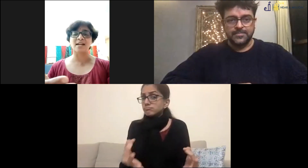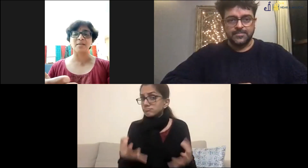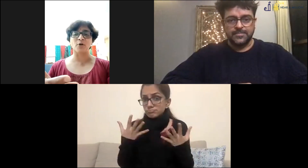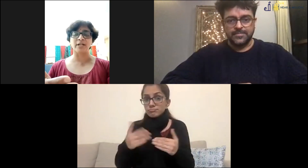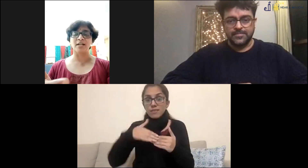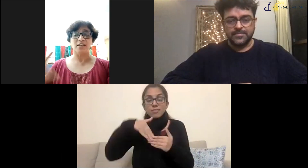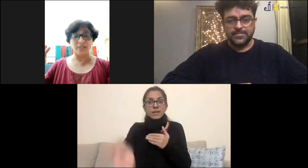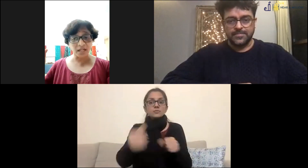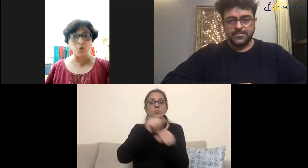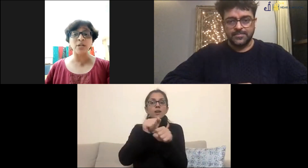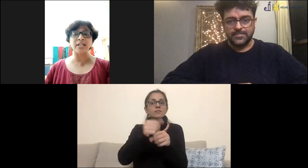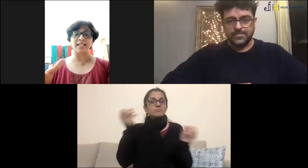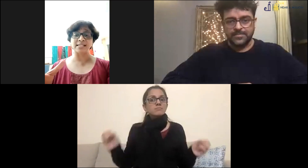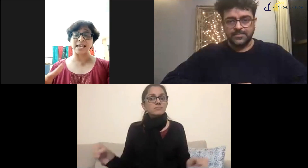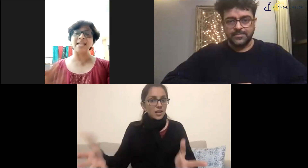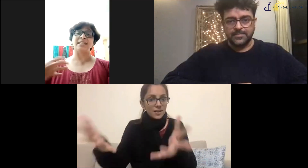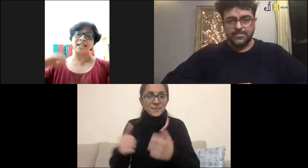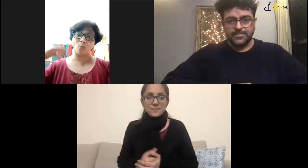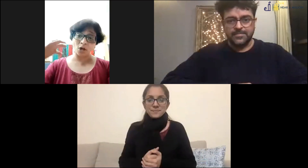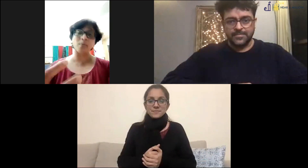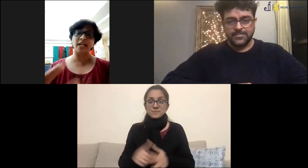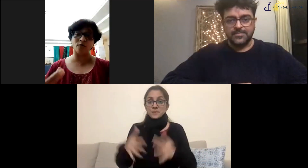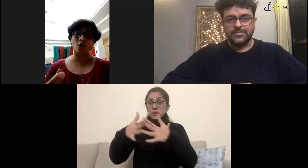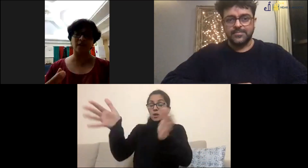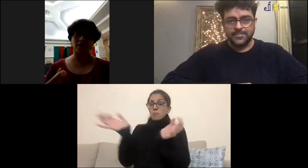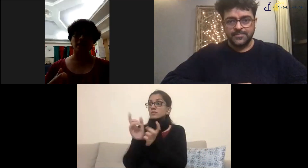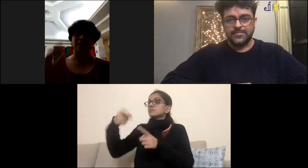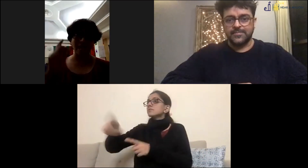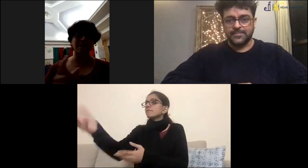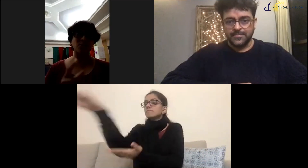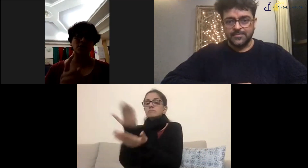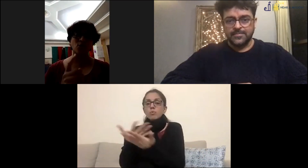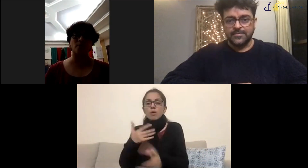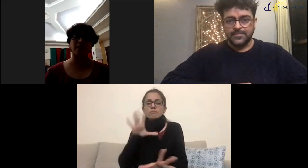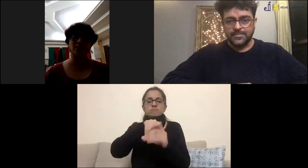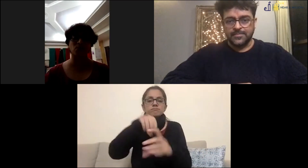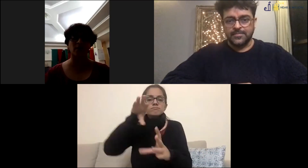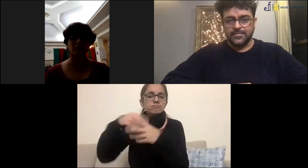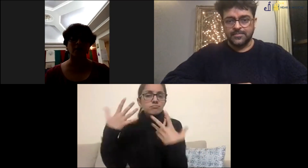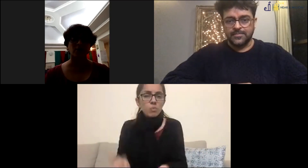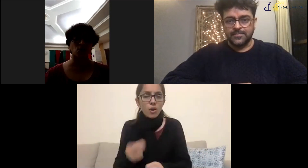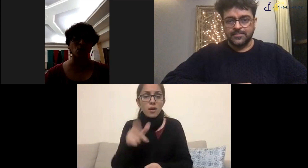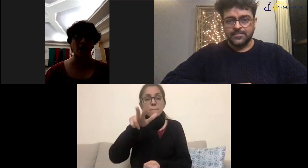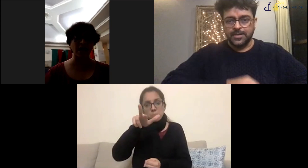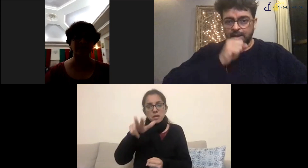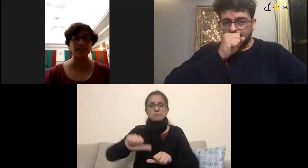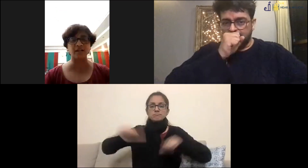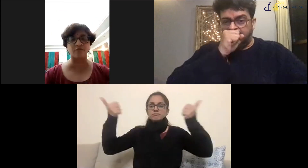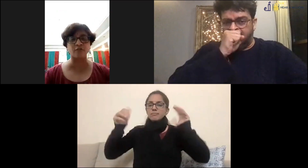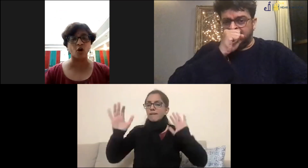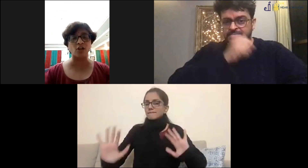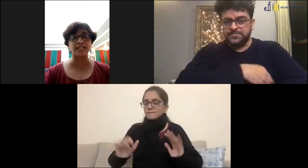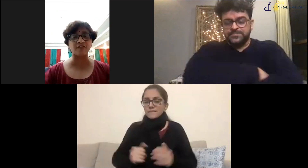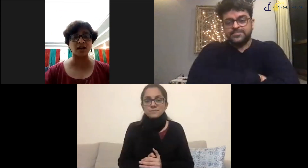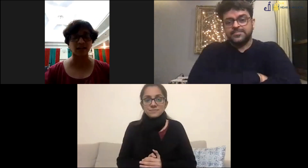next starting point. The community saying that they want to be involved, that is what is going to make this work. So I think